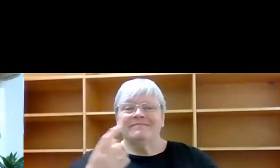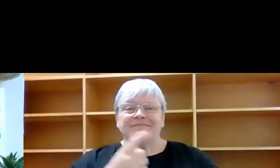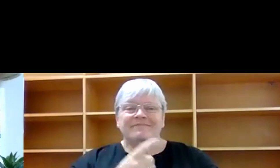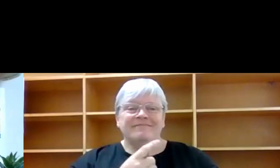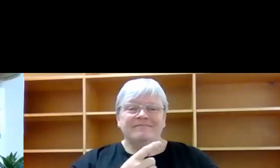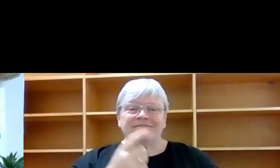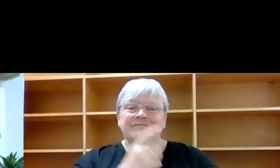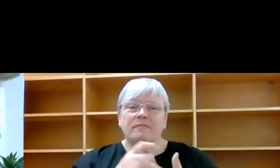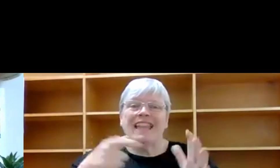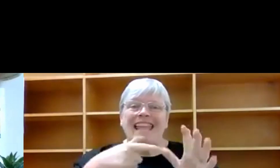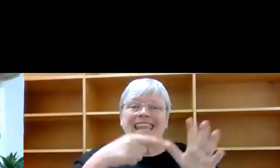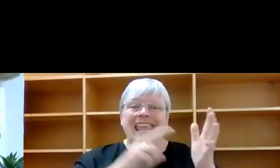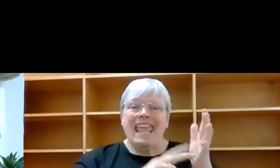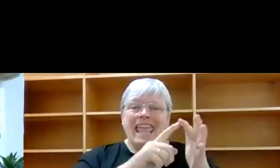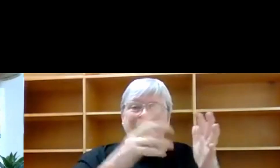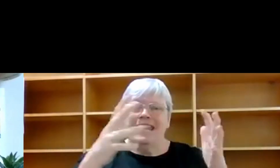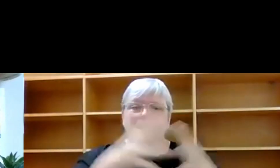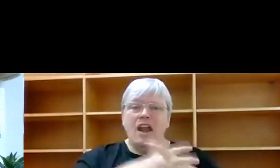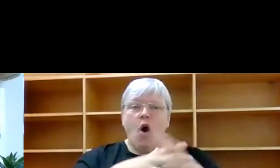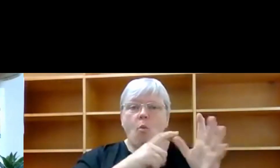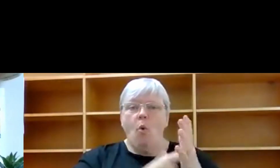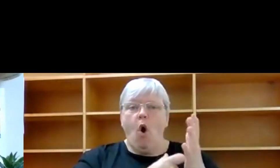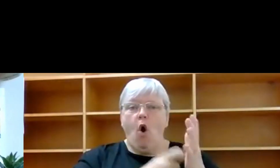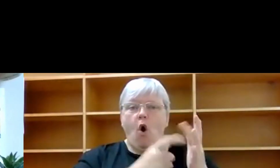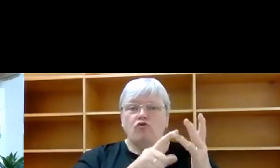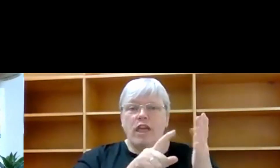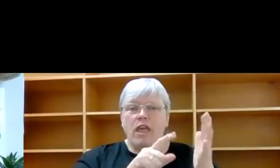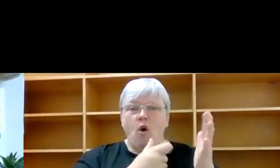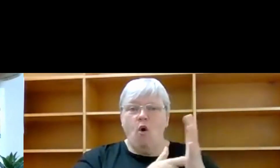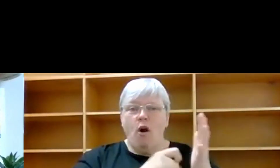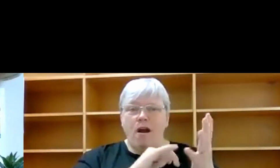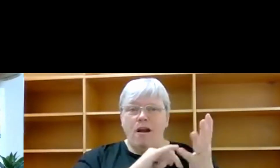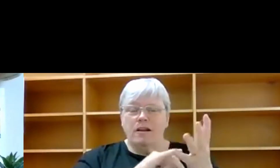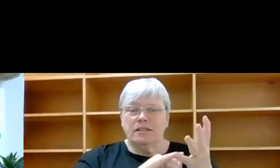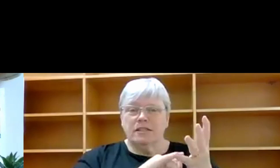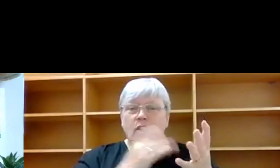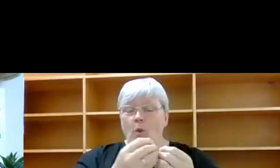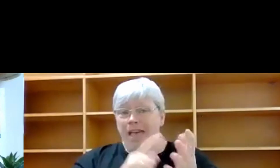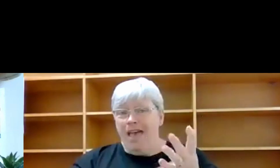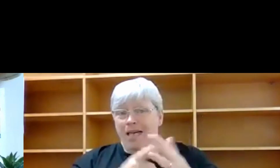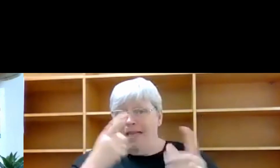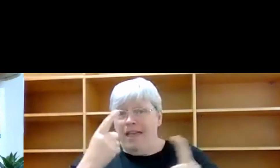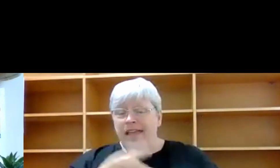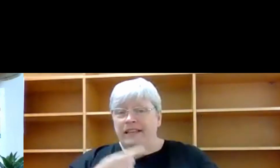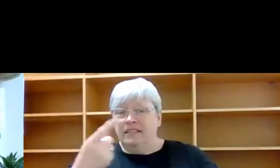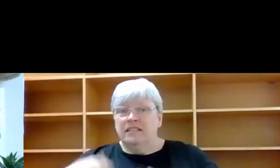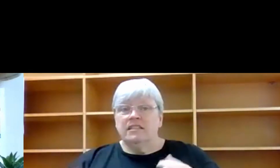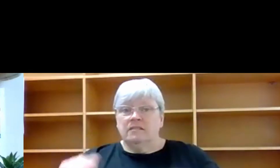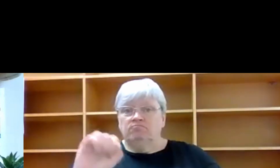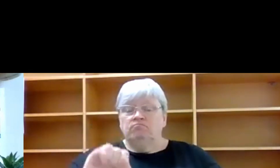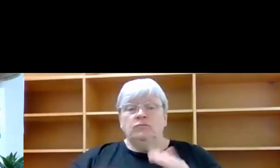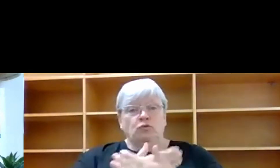about Kane Warriors today with Alex, as well as touching on other aspects of his